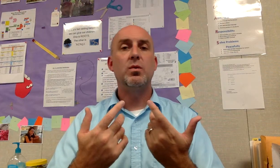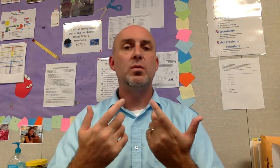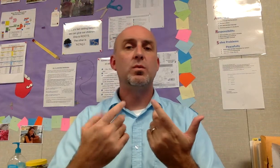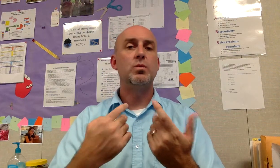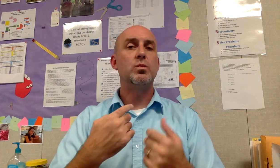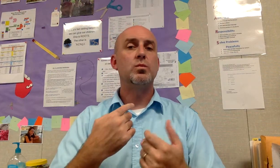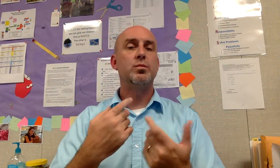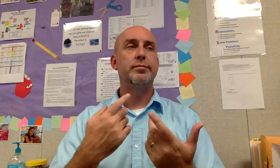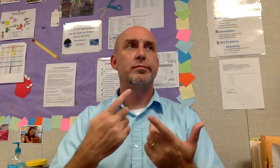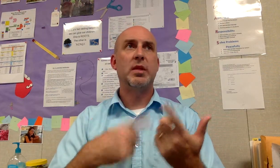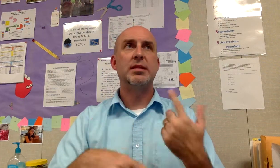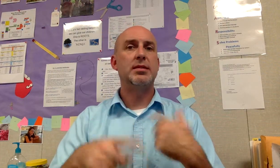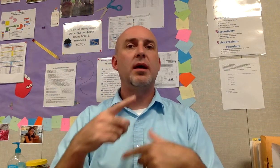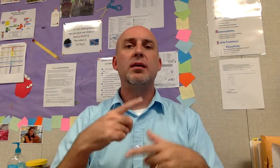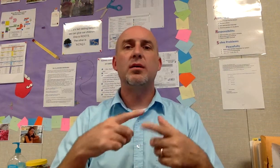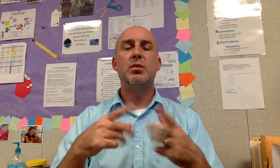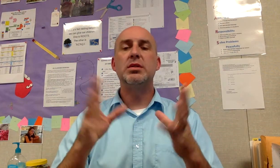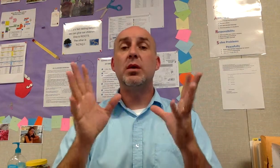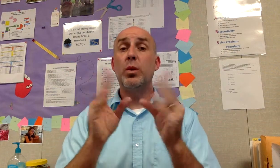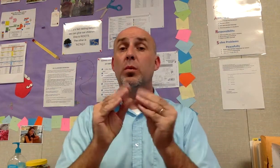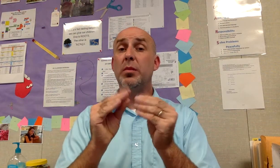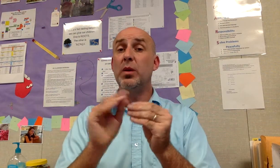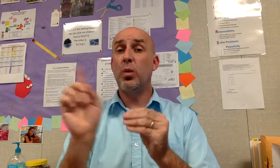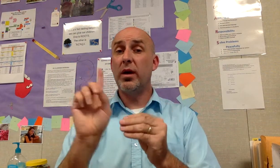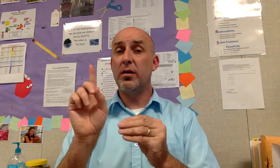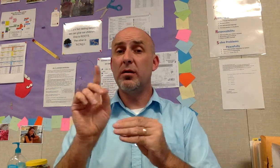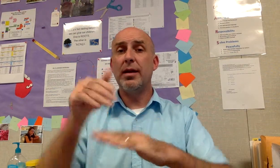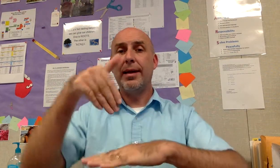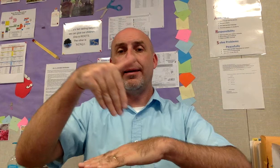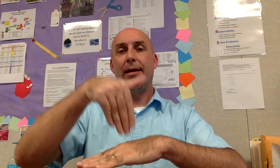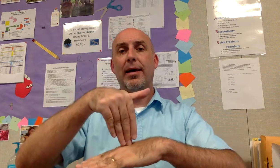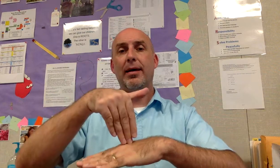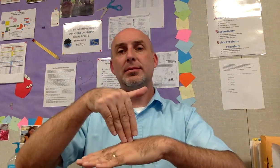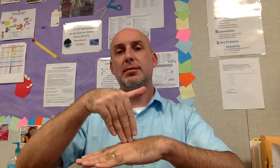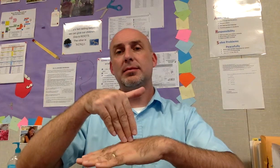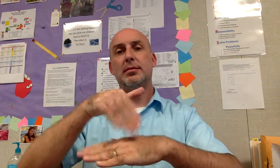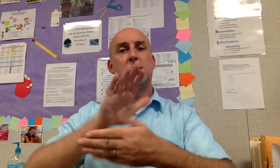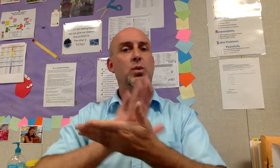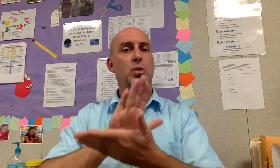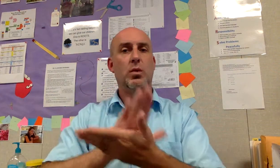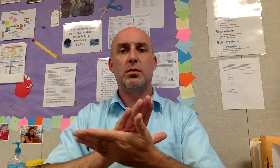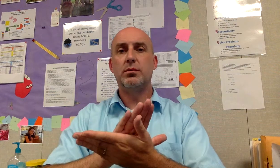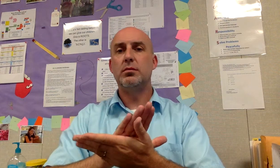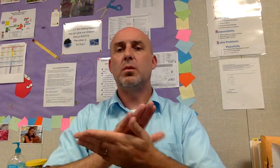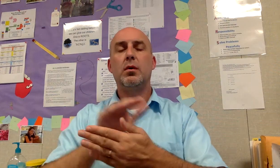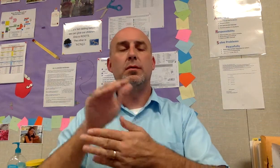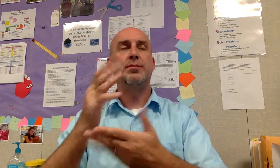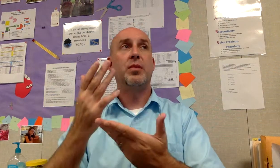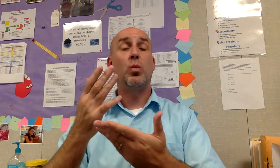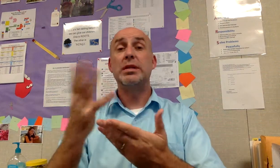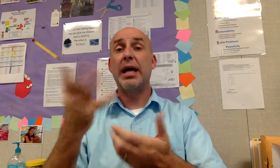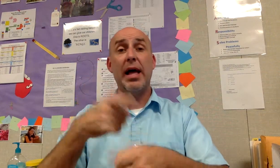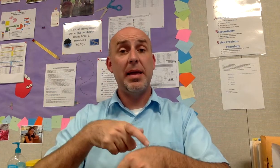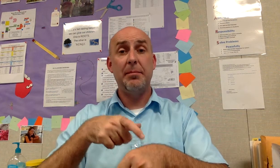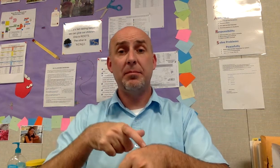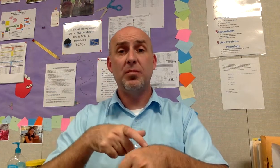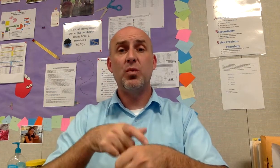so, in signing, you would say, we will meet where? At school. Or what time? We'll